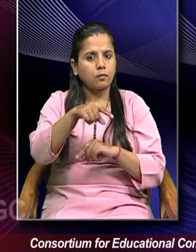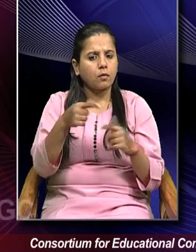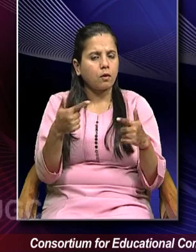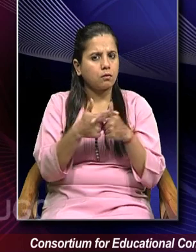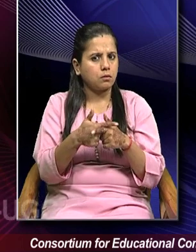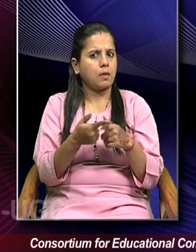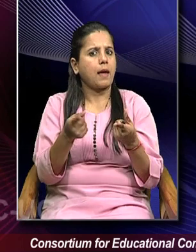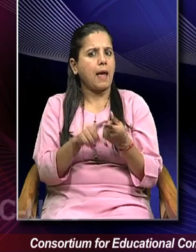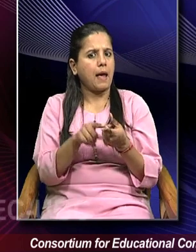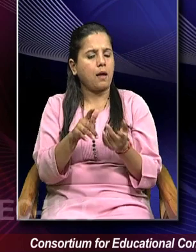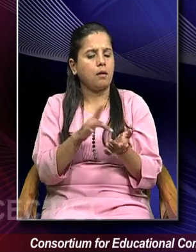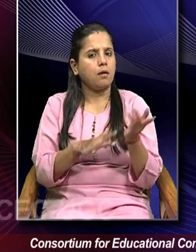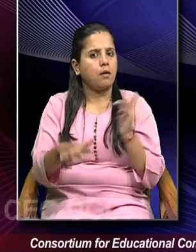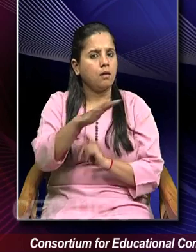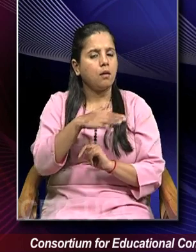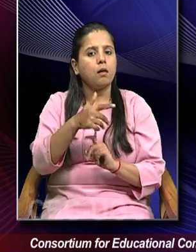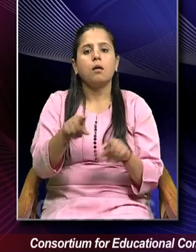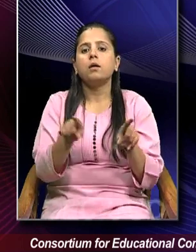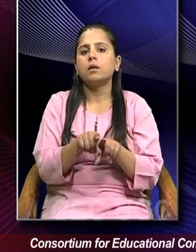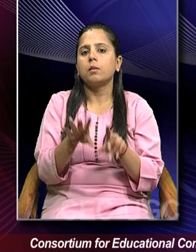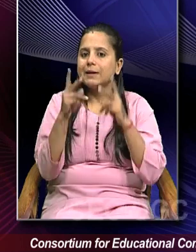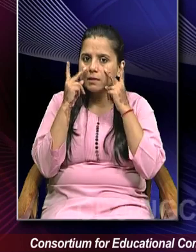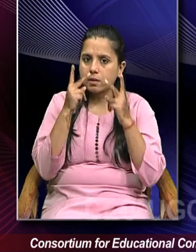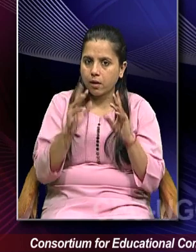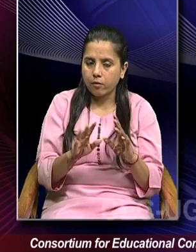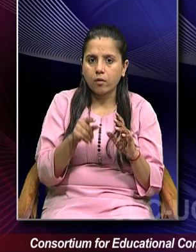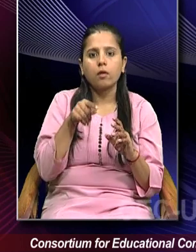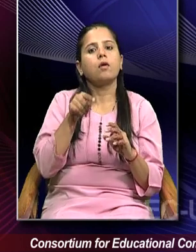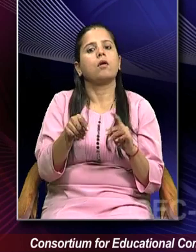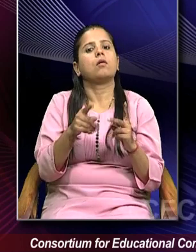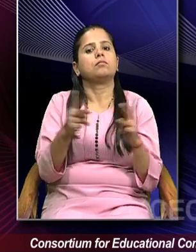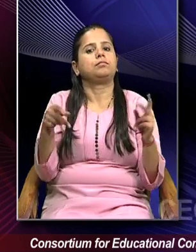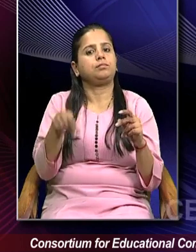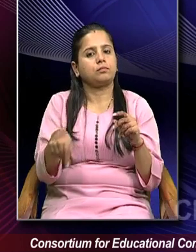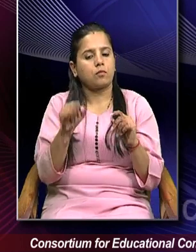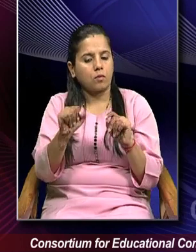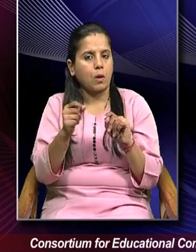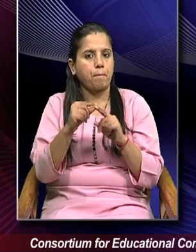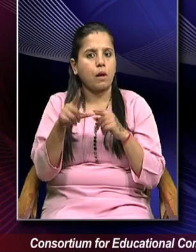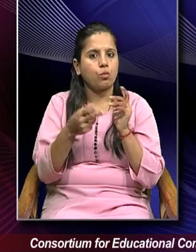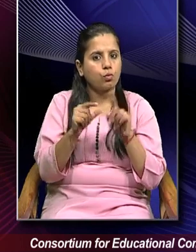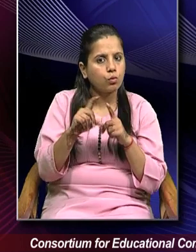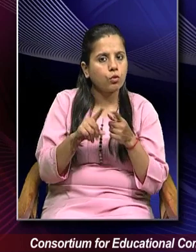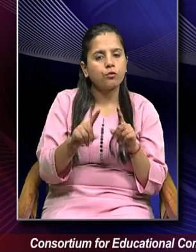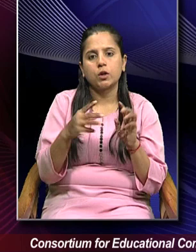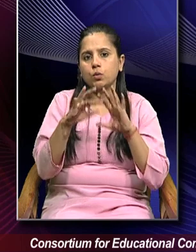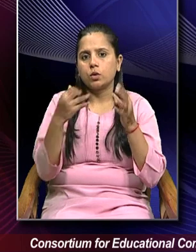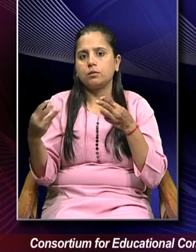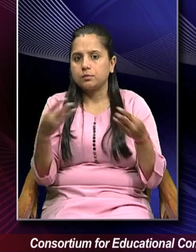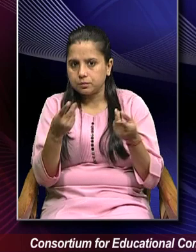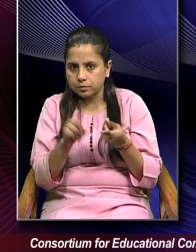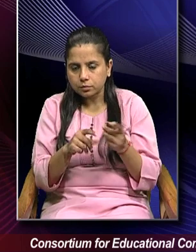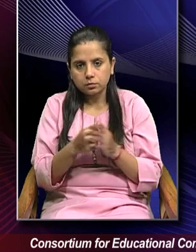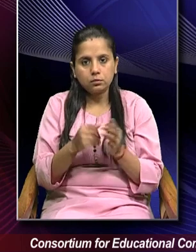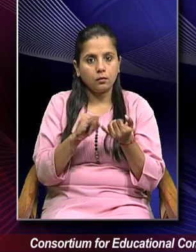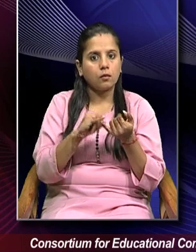in this particular region was also seen as some kind of a prelude to the First World War, and we see that how